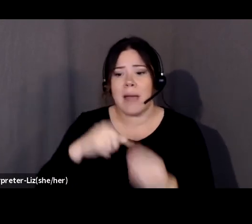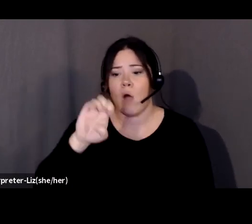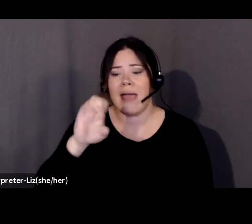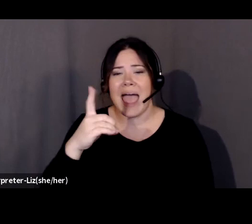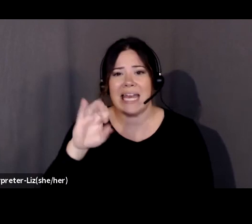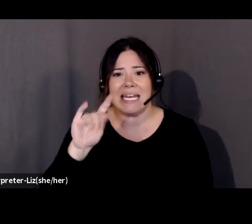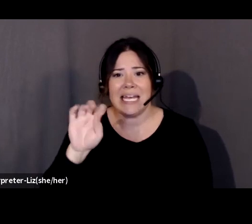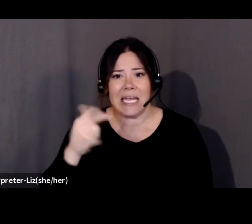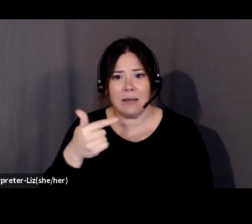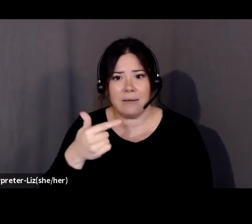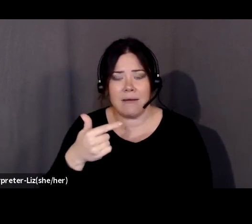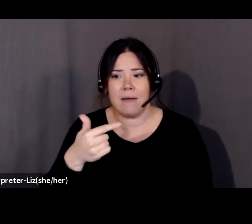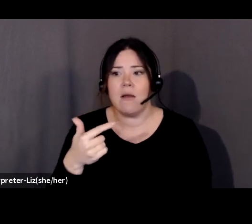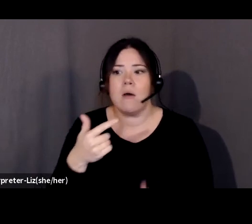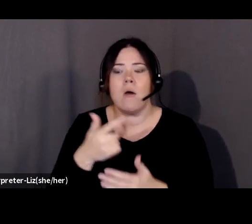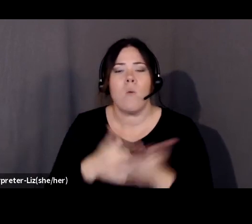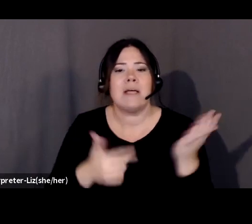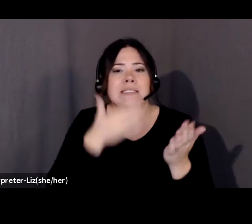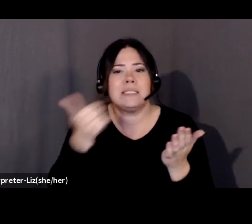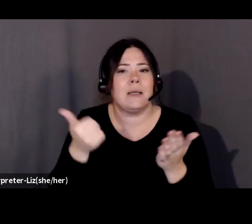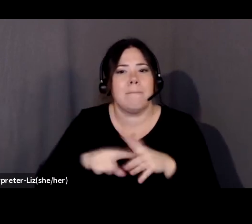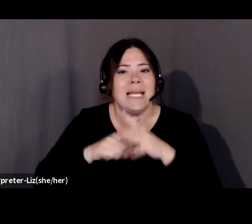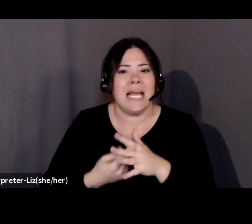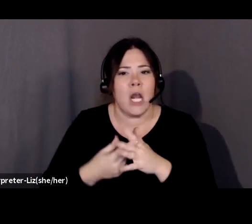sort of beginner tools that you would recommend?